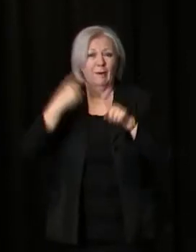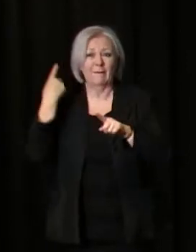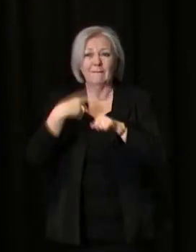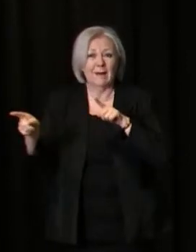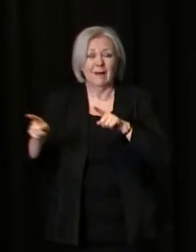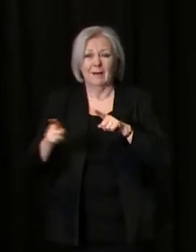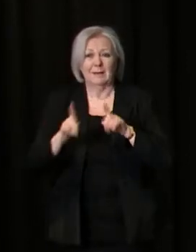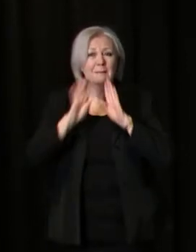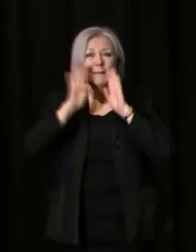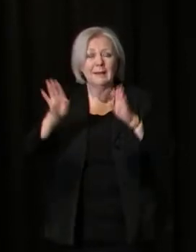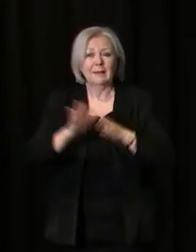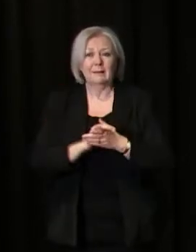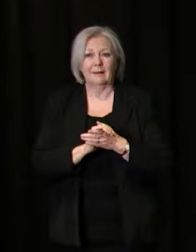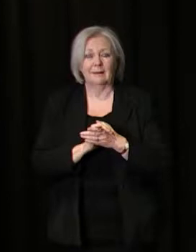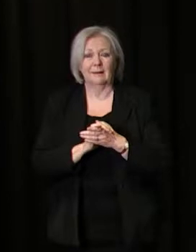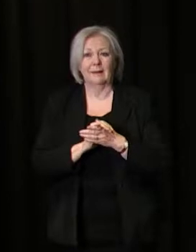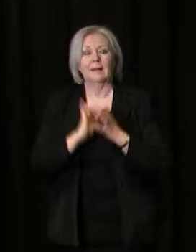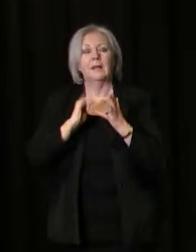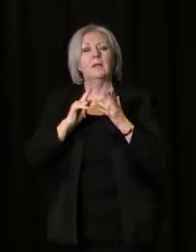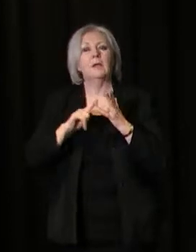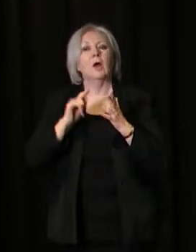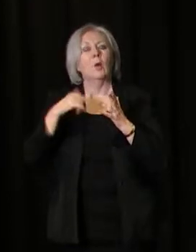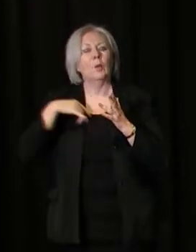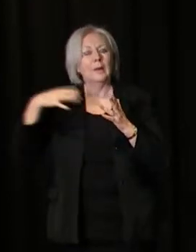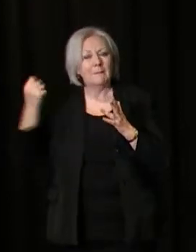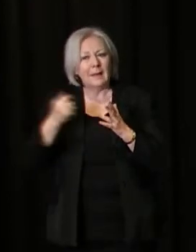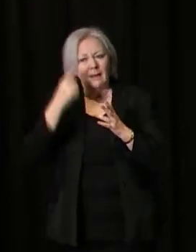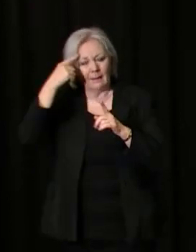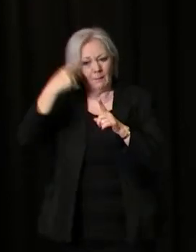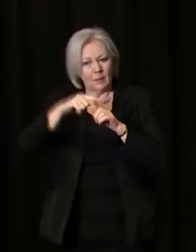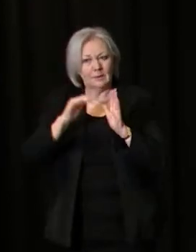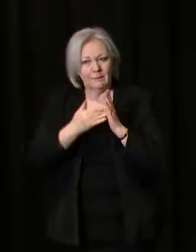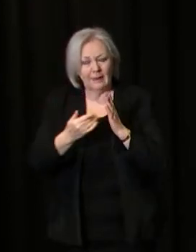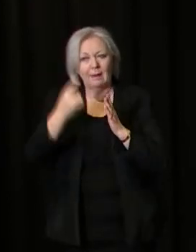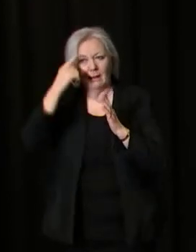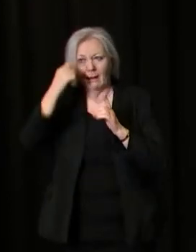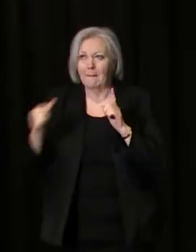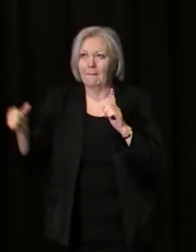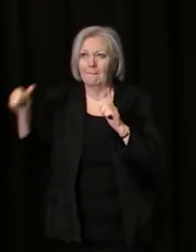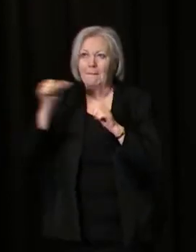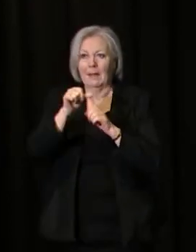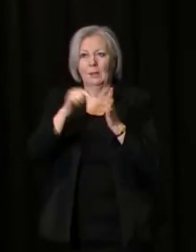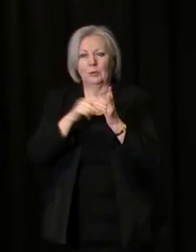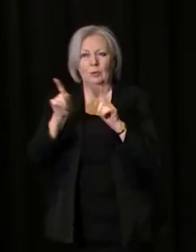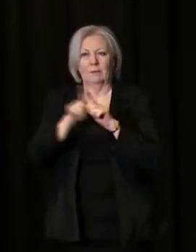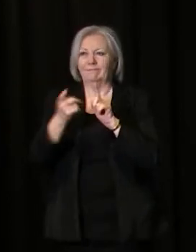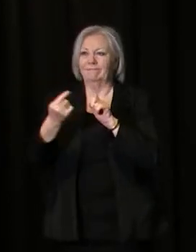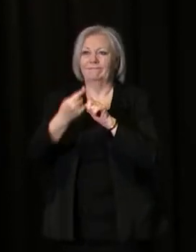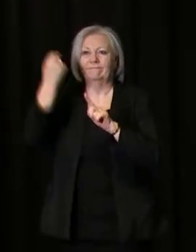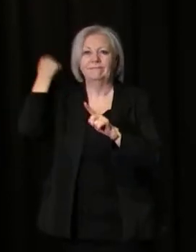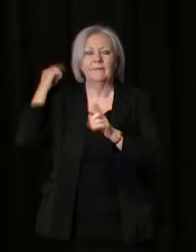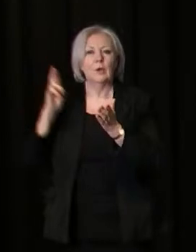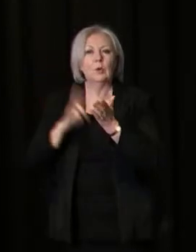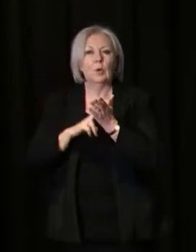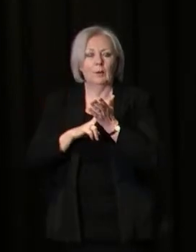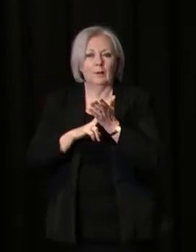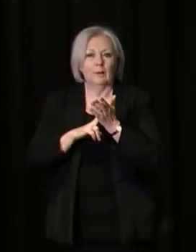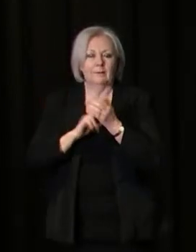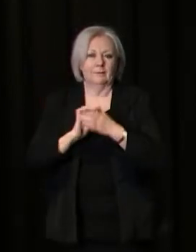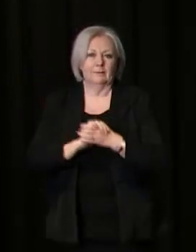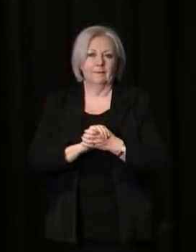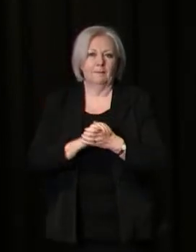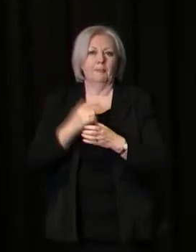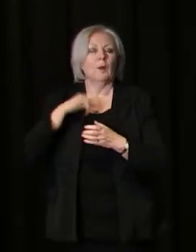freedoms back and we have to make sure that we are functioning as close to normal as possible. We'll continue to support our health team.